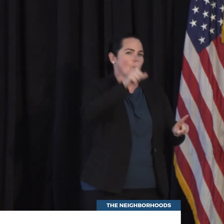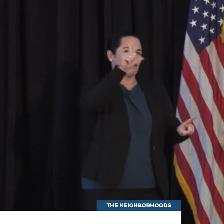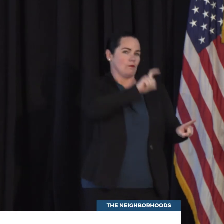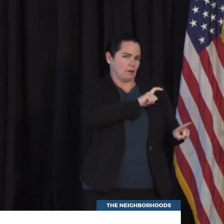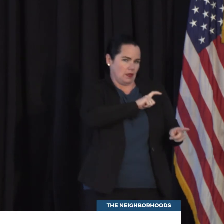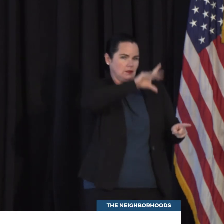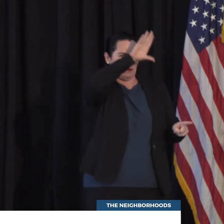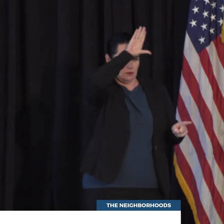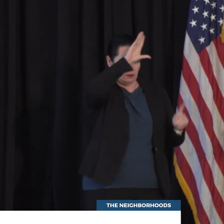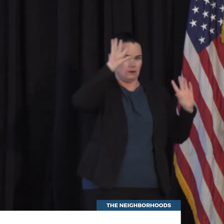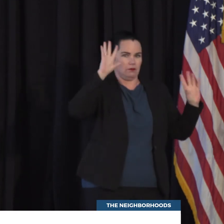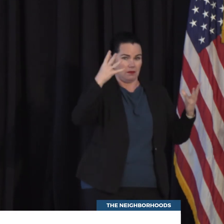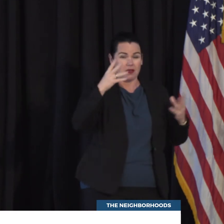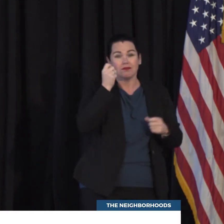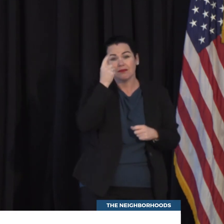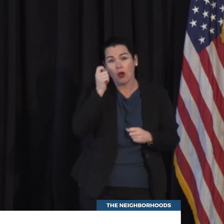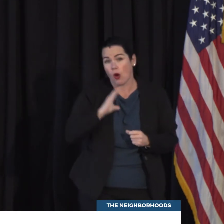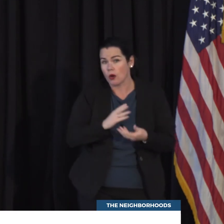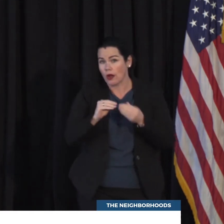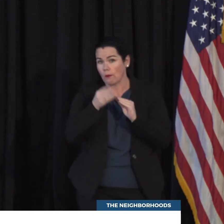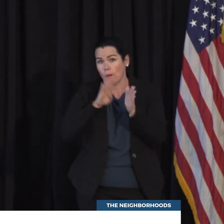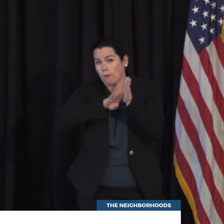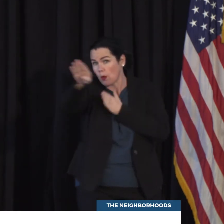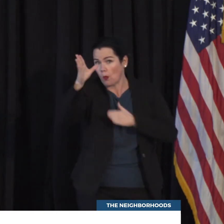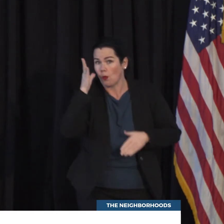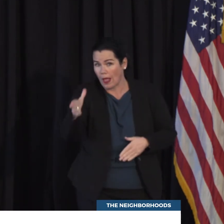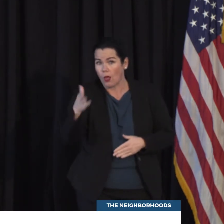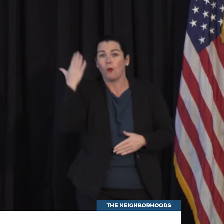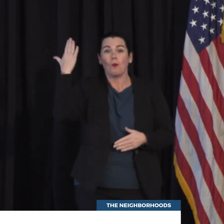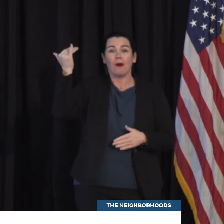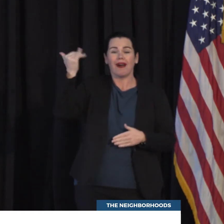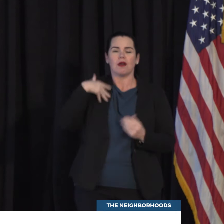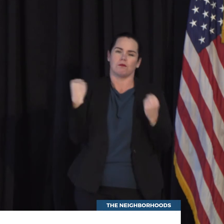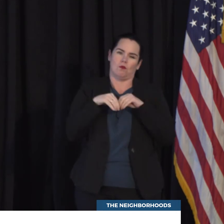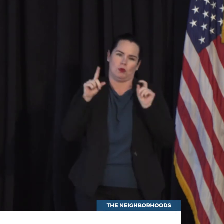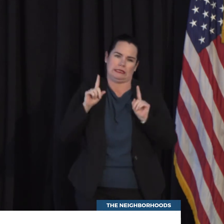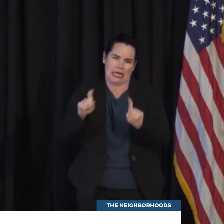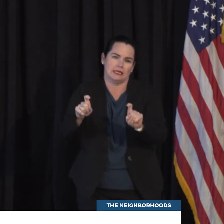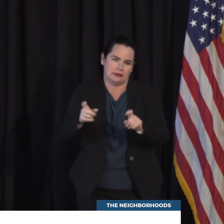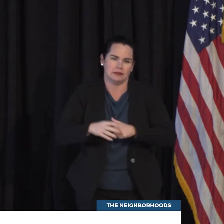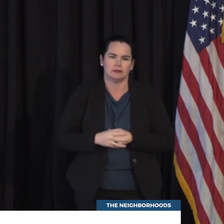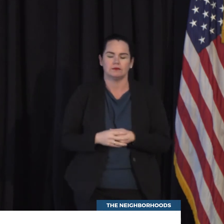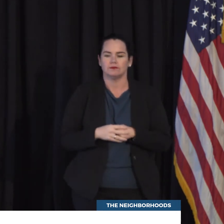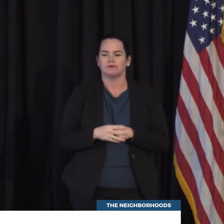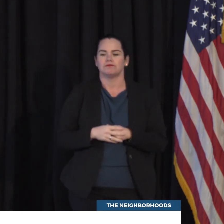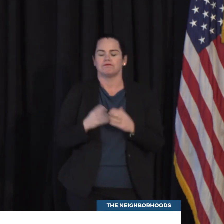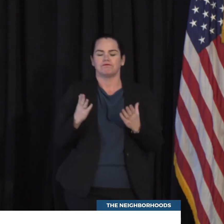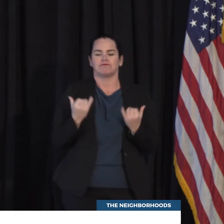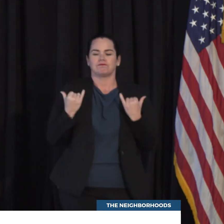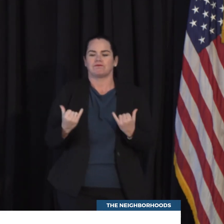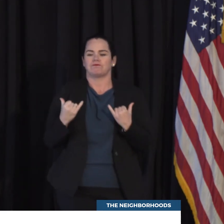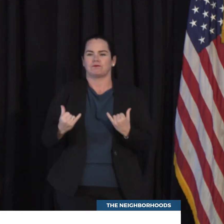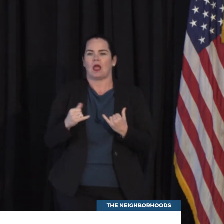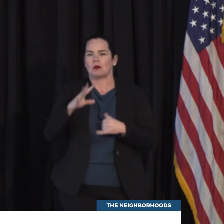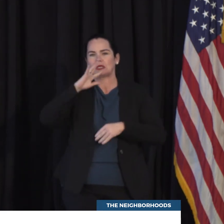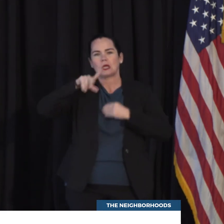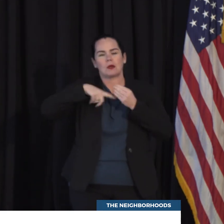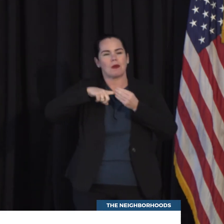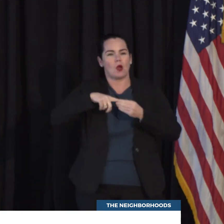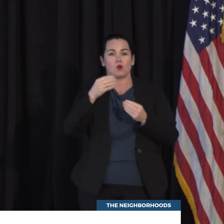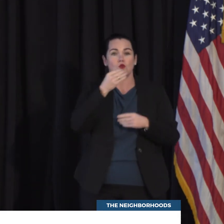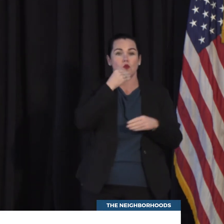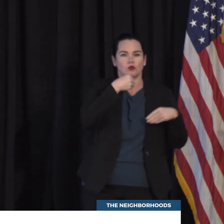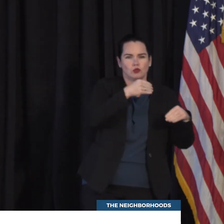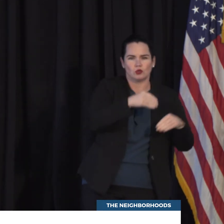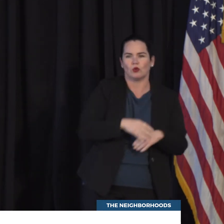rise because we are now testing even more. But today, I want to talk specifically to the grocery store